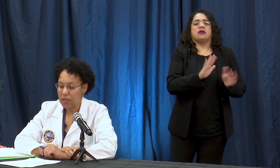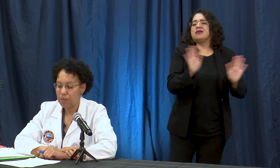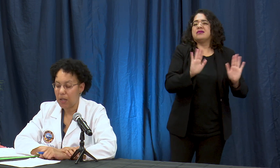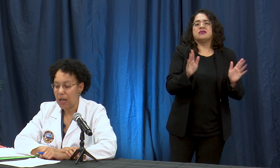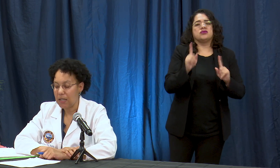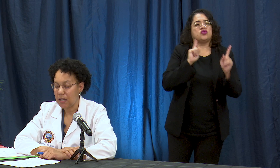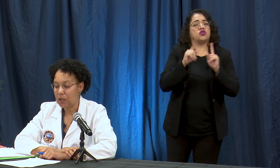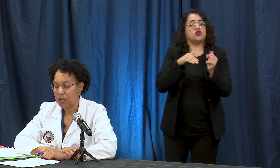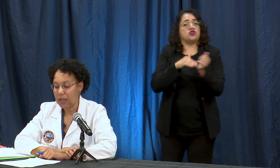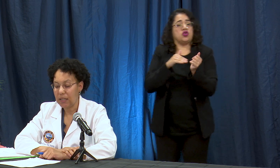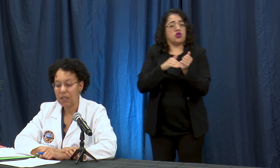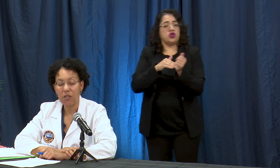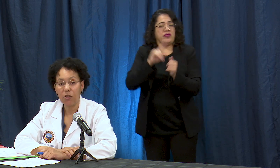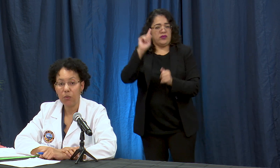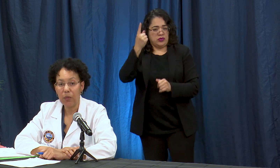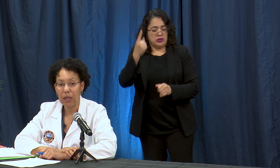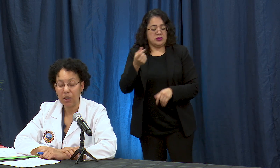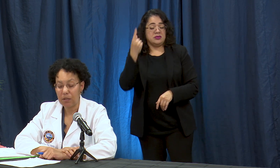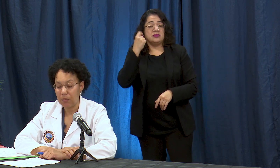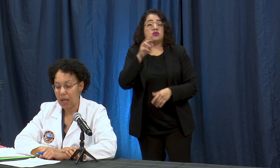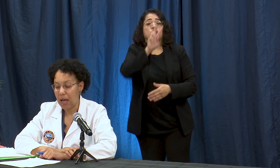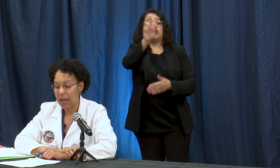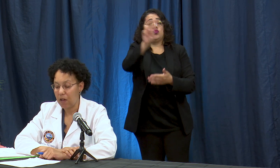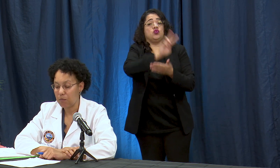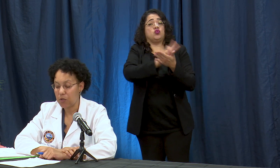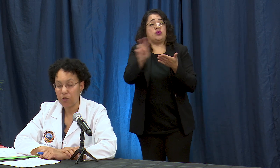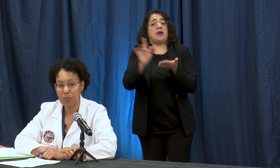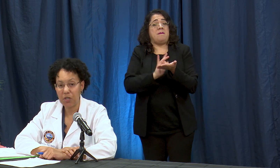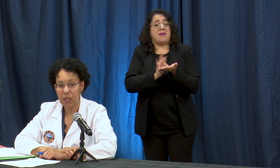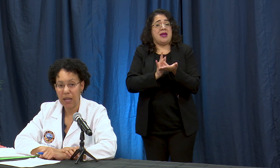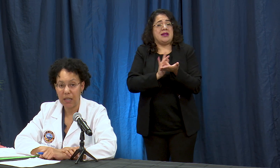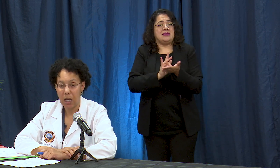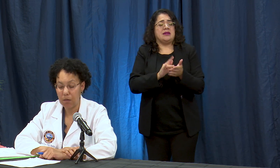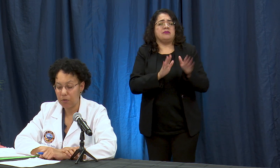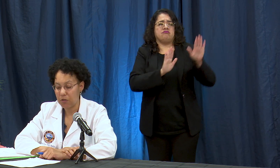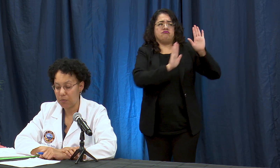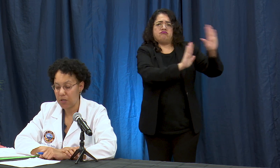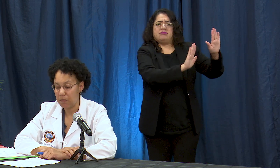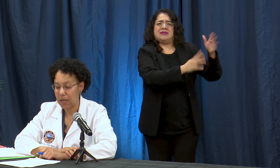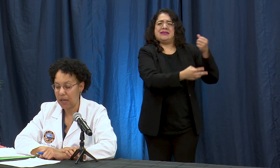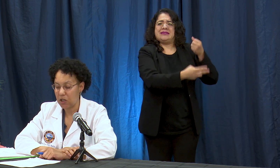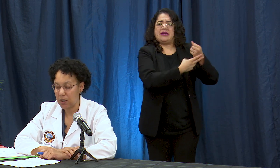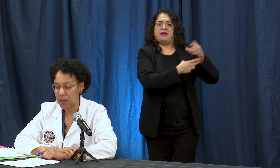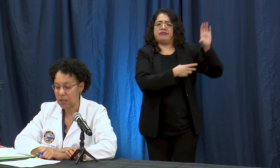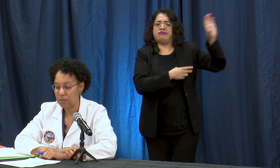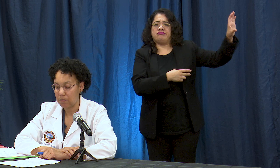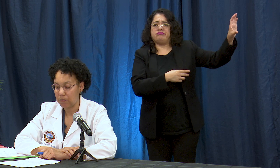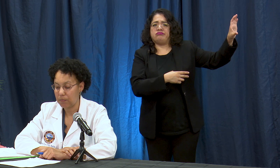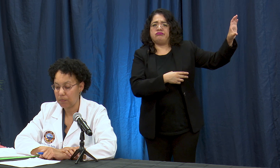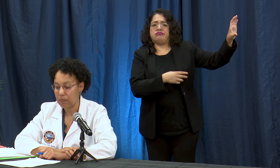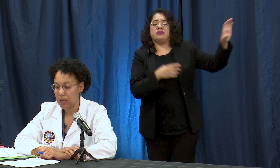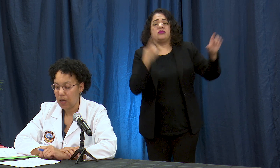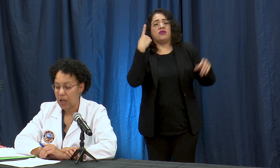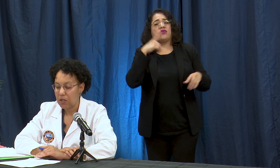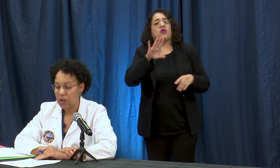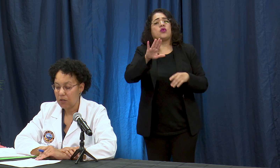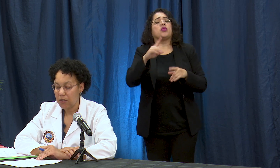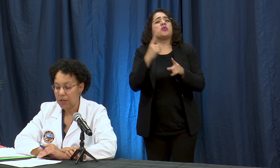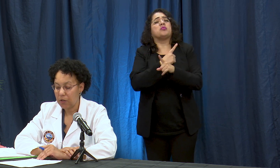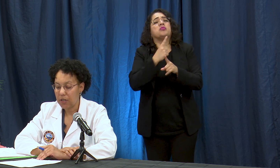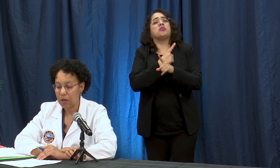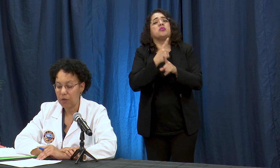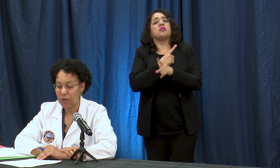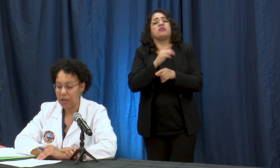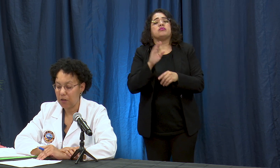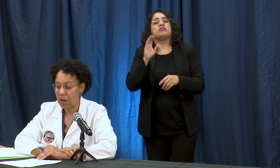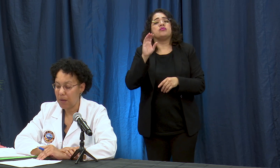Stock up on supplies, including at least a 2-week supply of prescription and non-prescription medications. Talk to